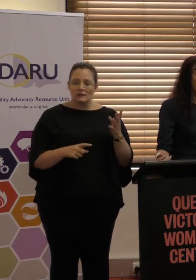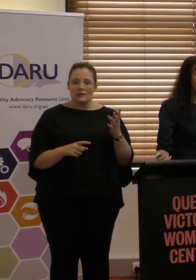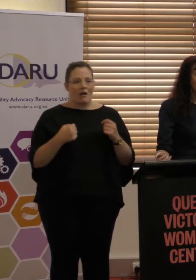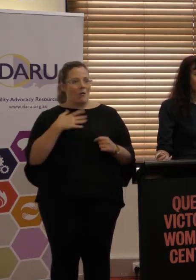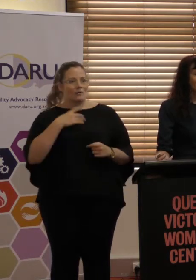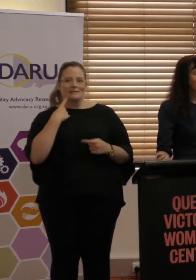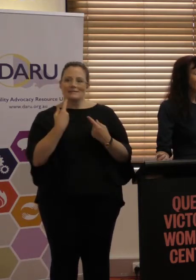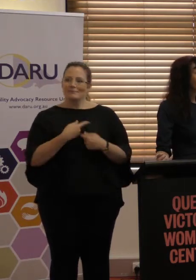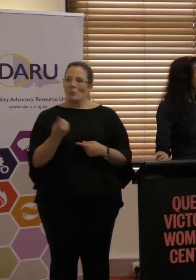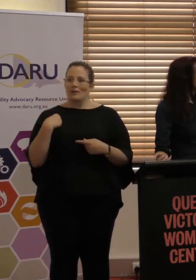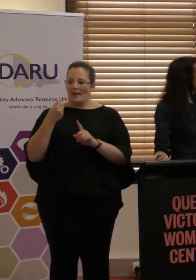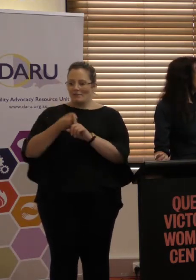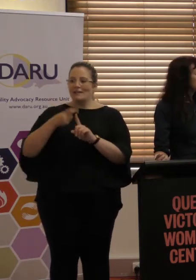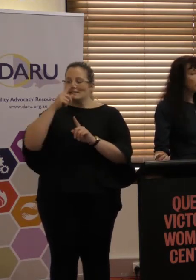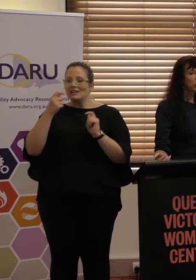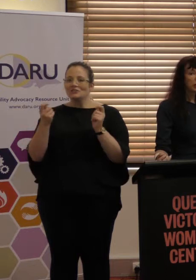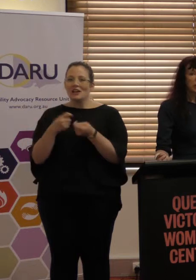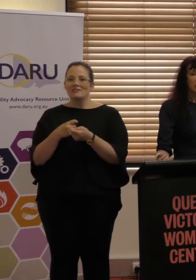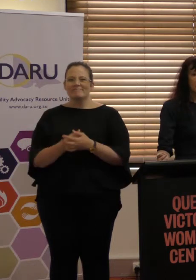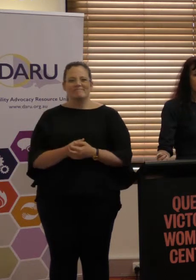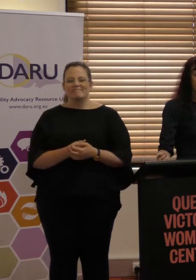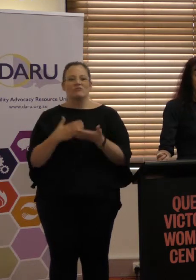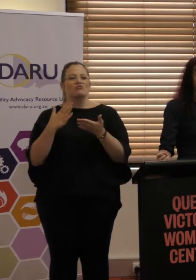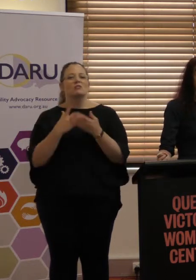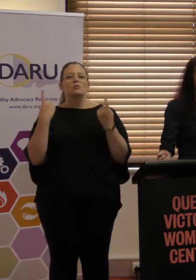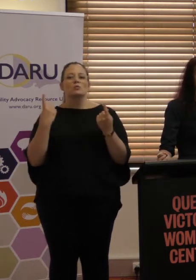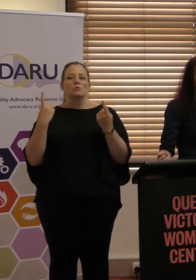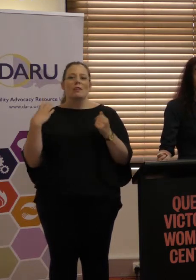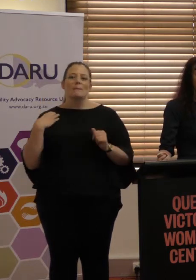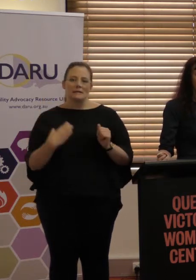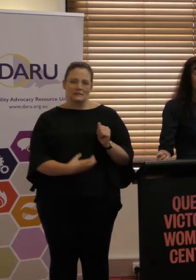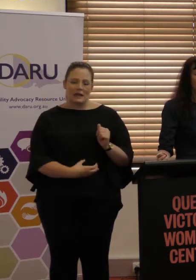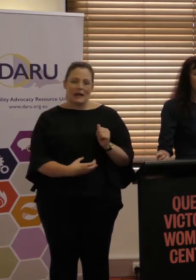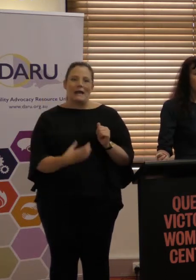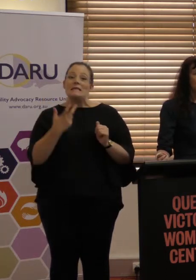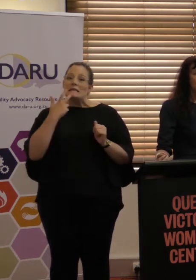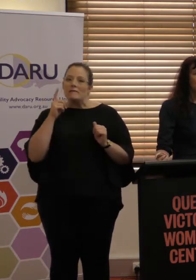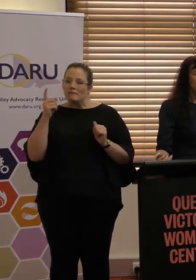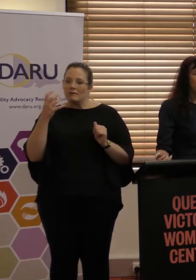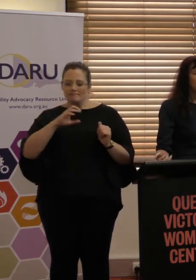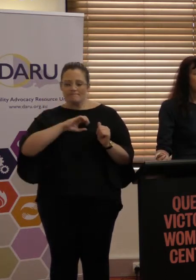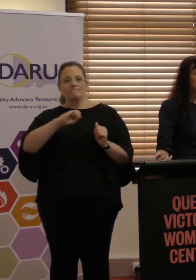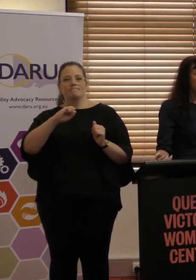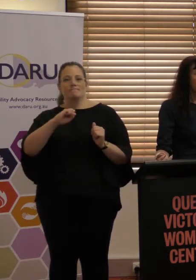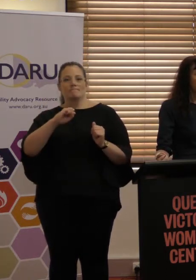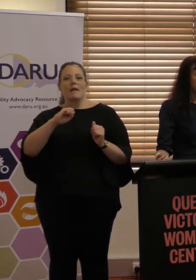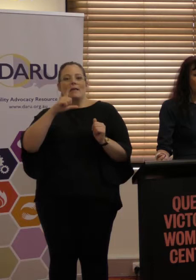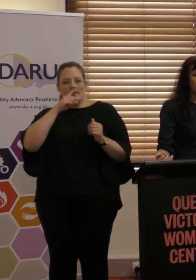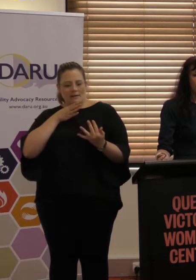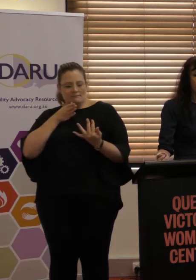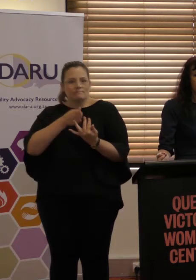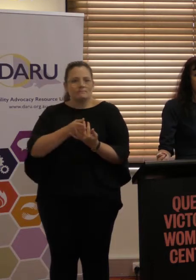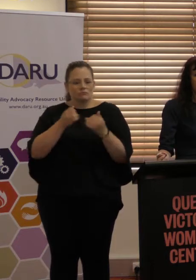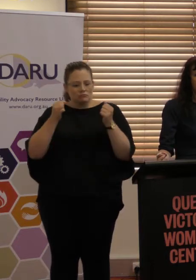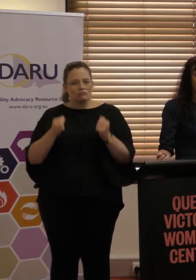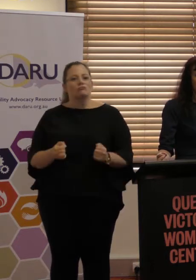we advocates. It's probably the Minister, if they have the courage to intervene quite